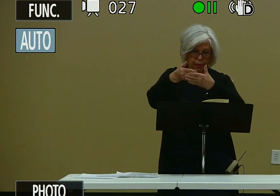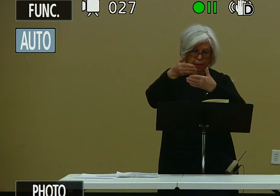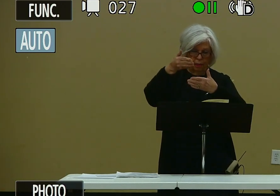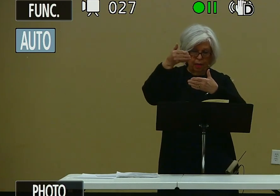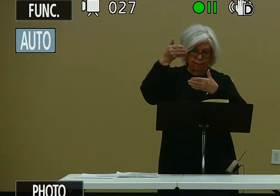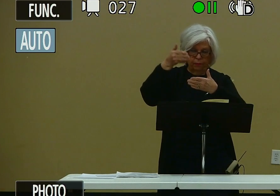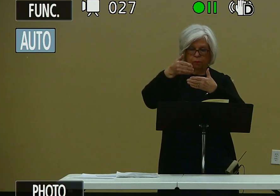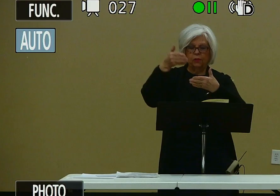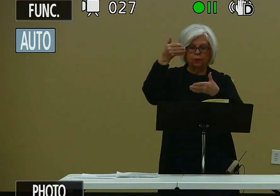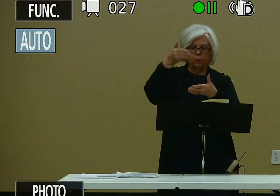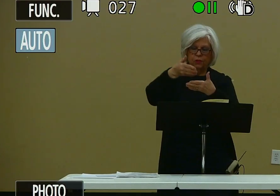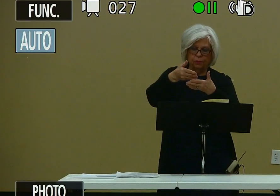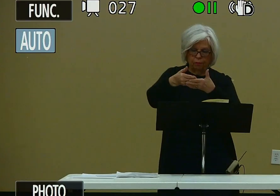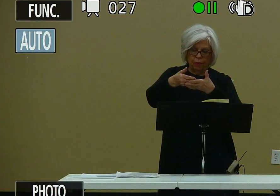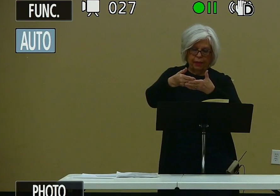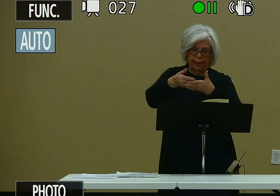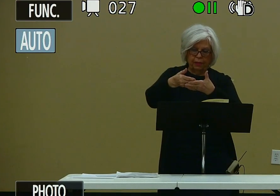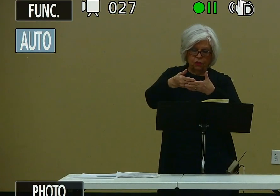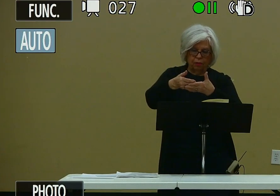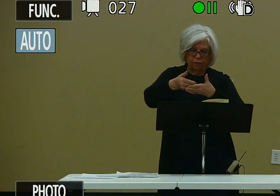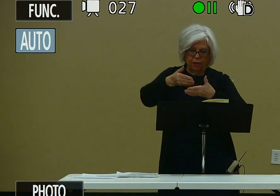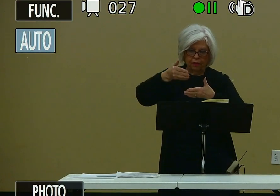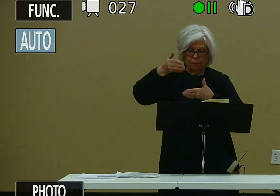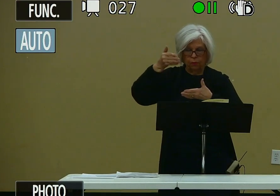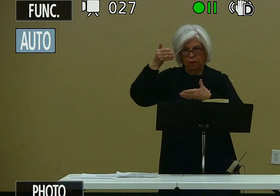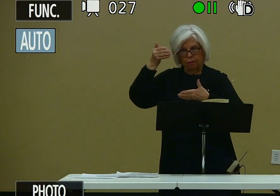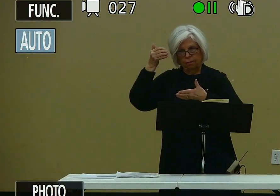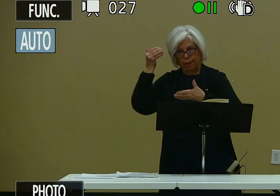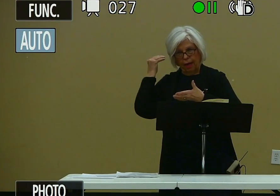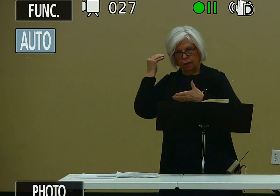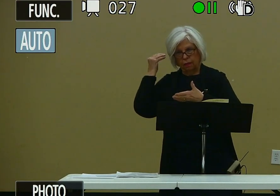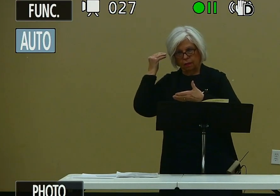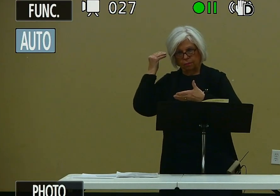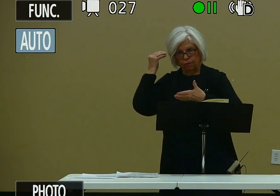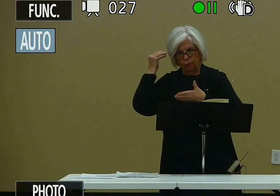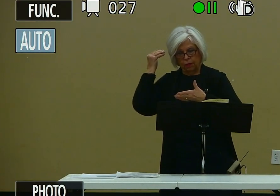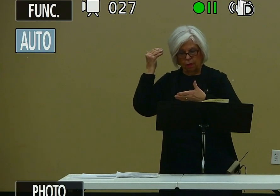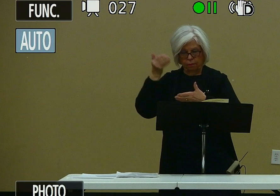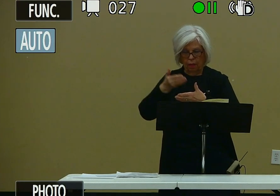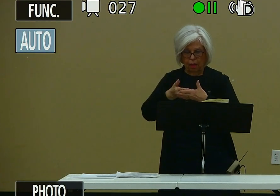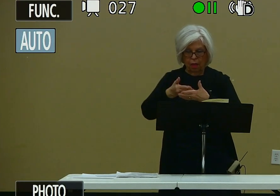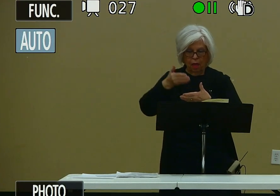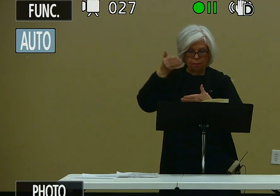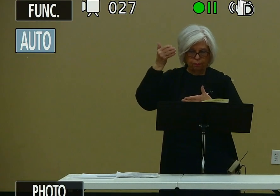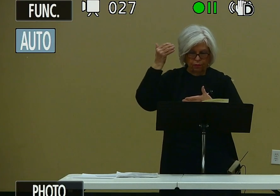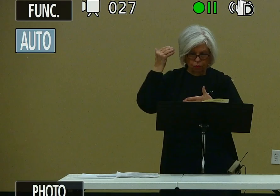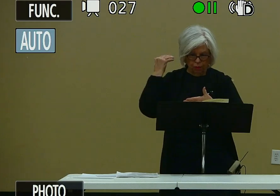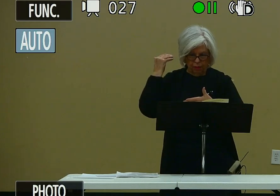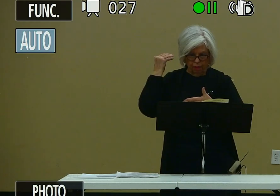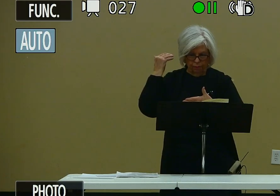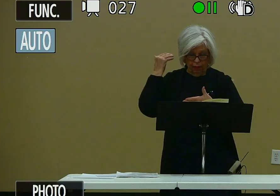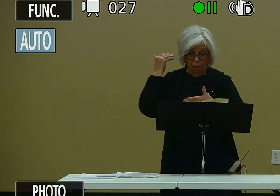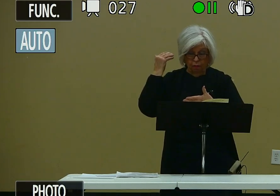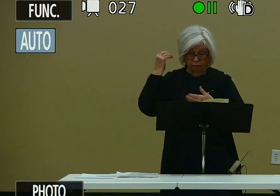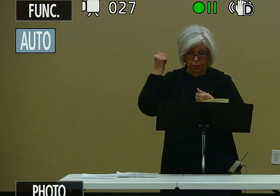hand, well, you're going to put your right hand in your left hand and then pull it back. Before time. Before time.